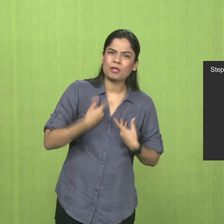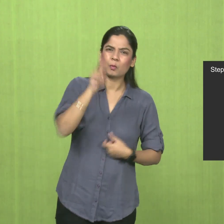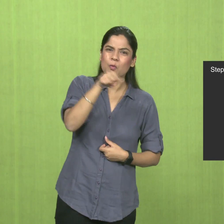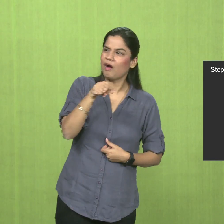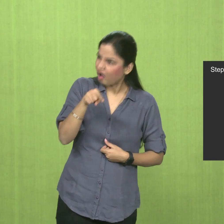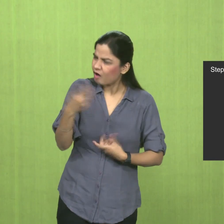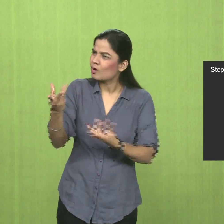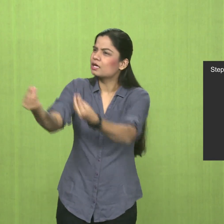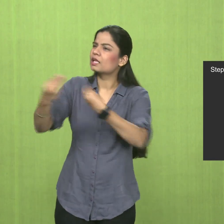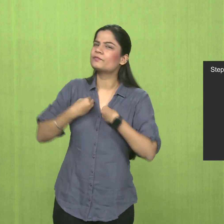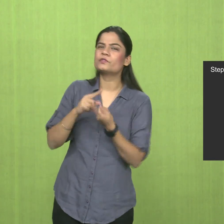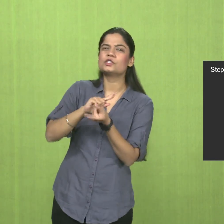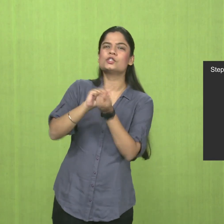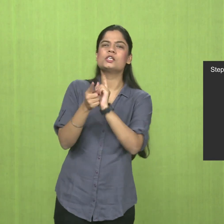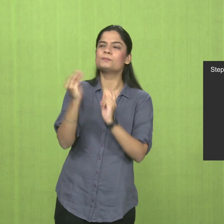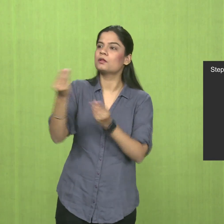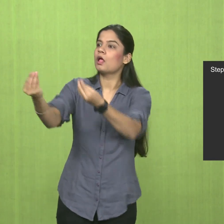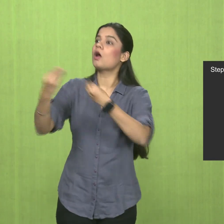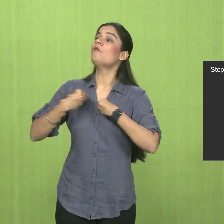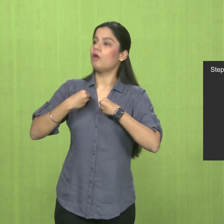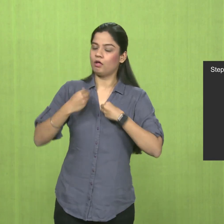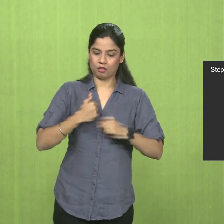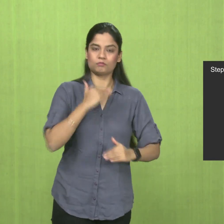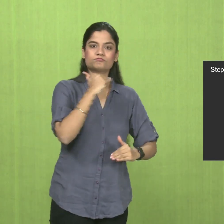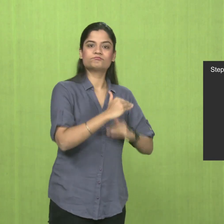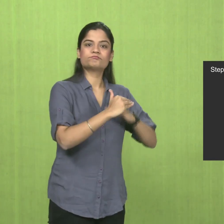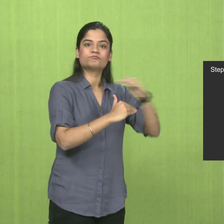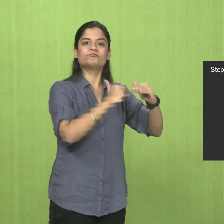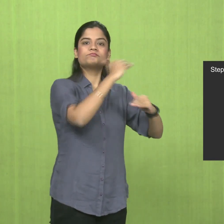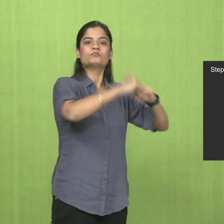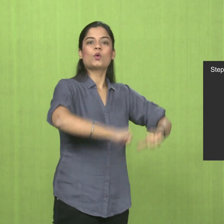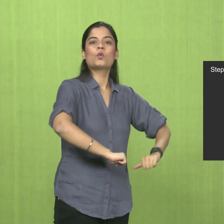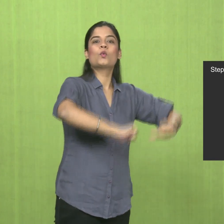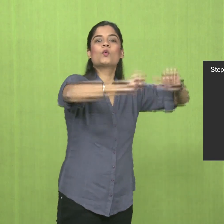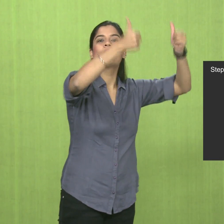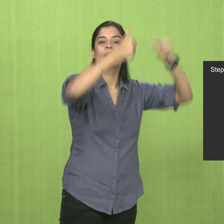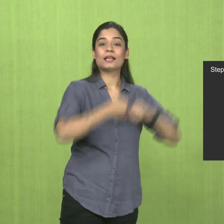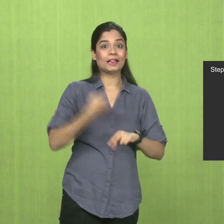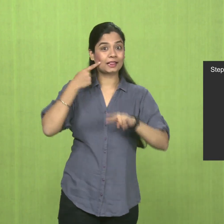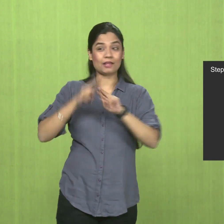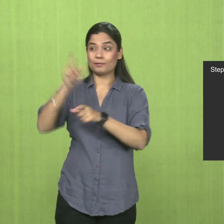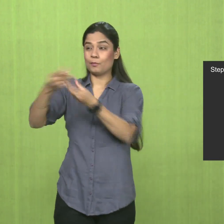feedback. Maybe some person's not providing their full energy to the work. They can be provided the right kind of